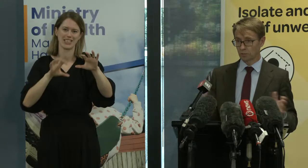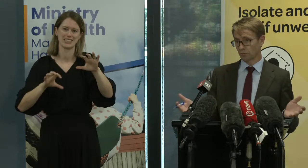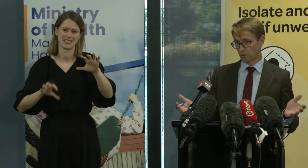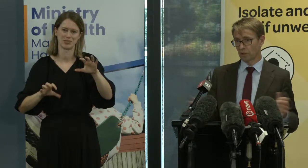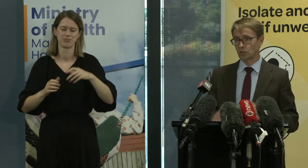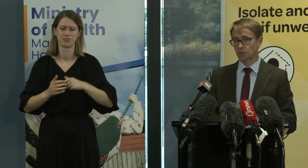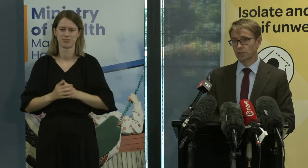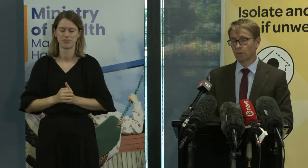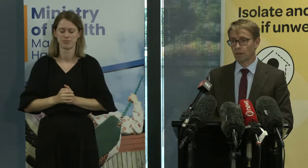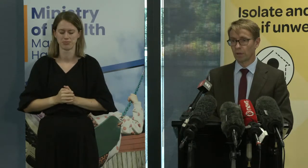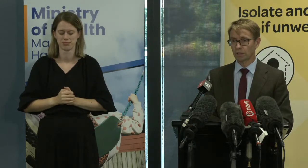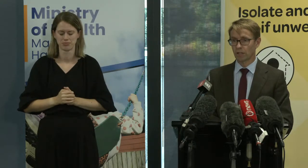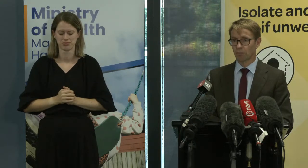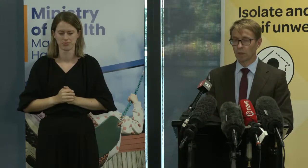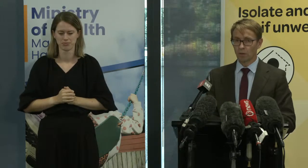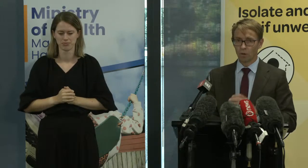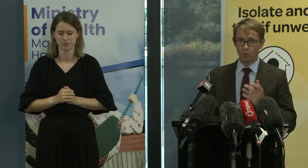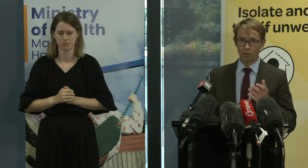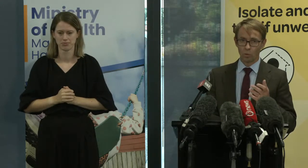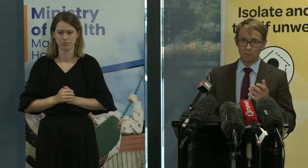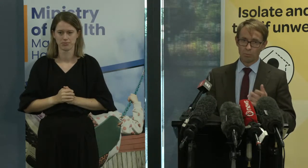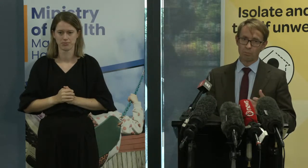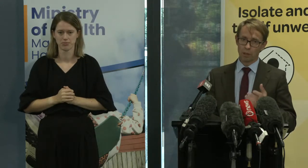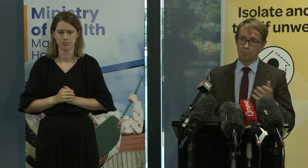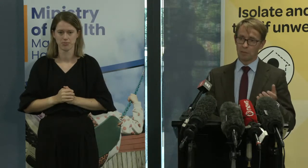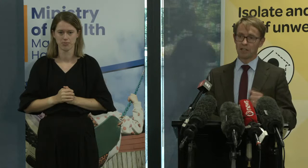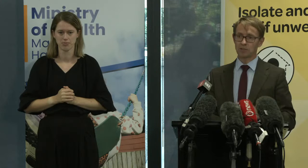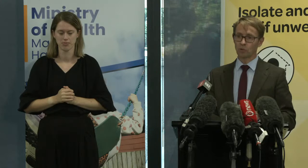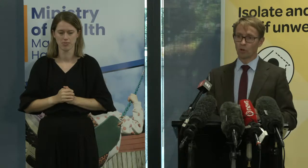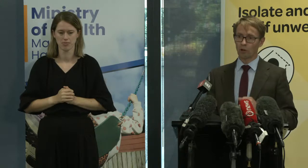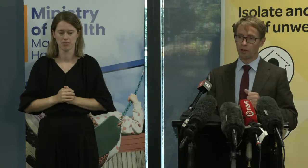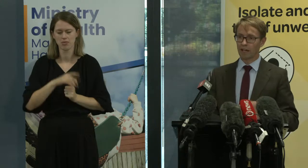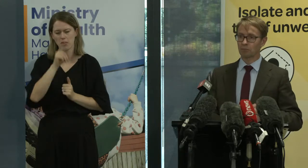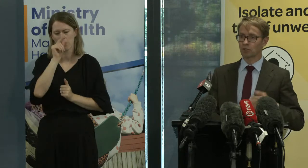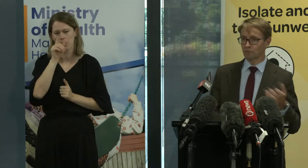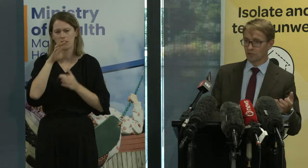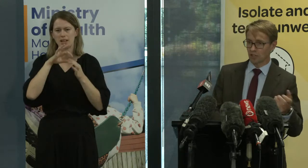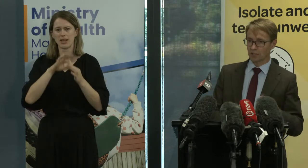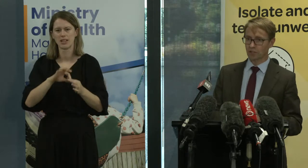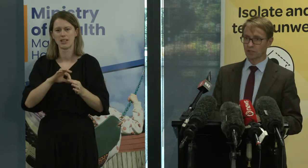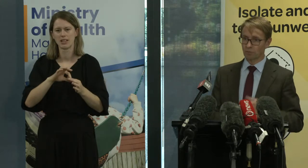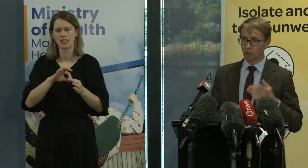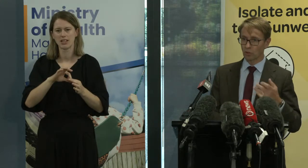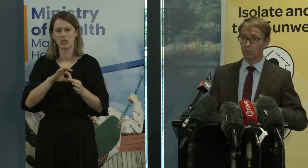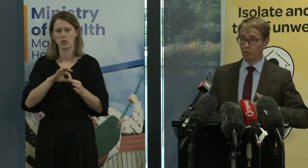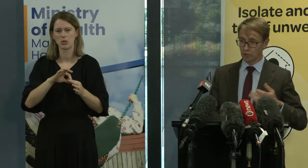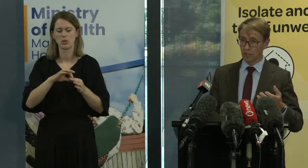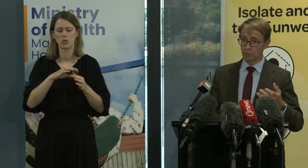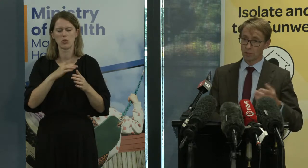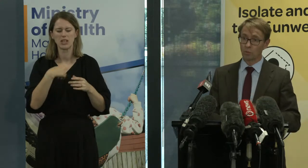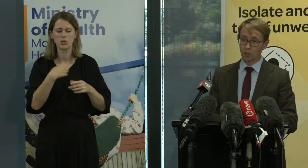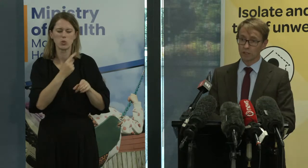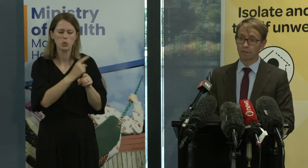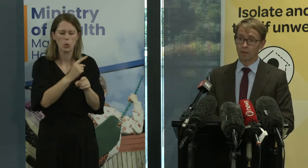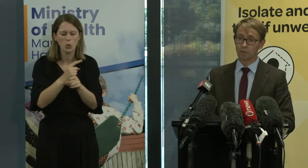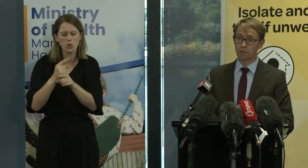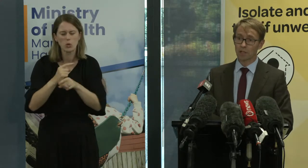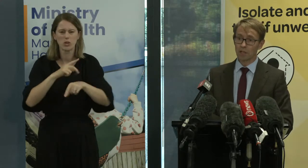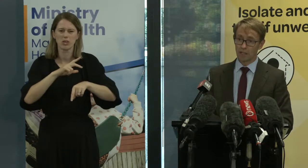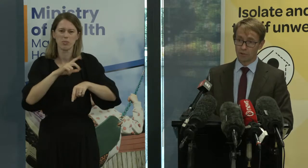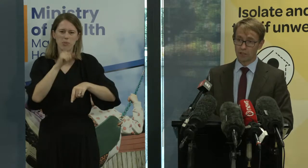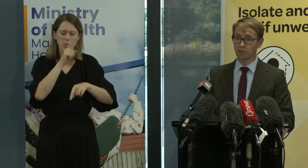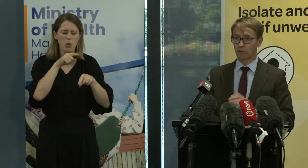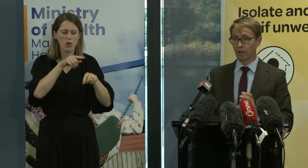across the different regions. But it will be probably based more on soft intelligence from talking with the teams who are working in